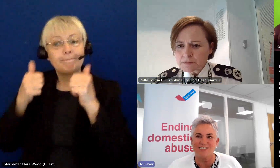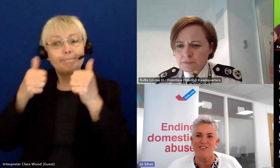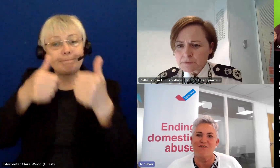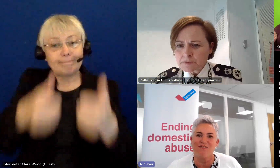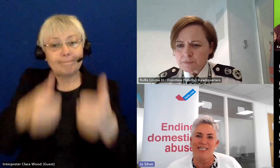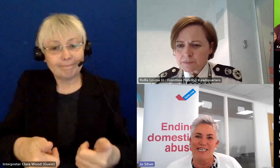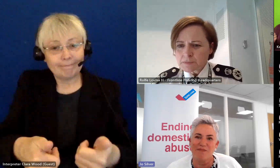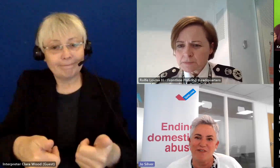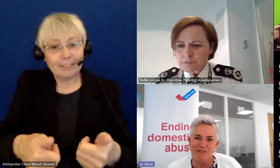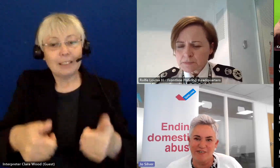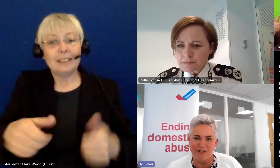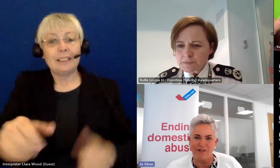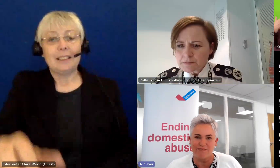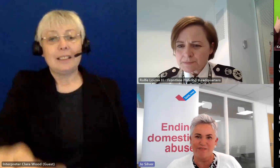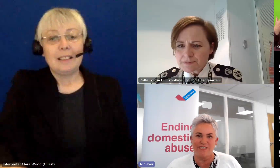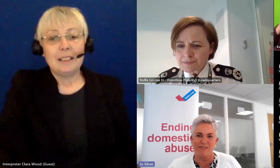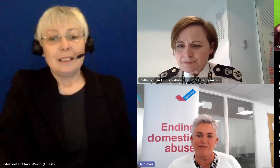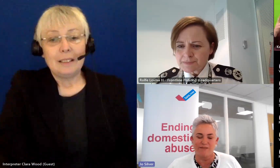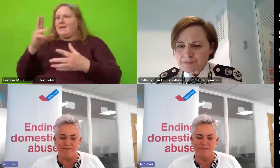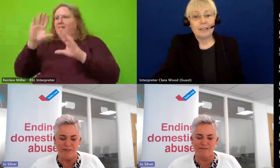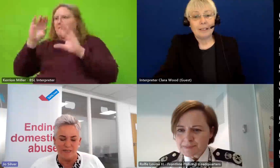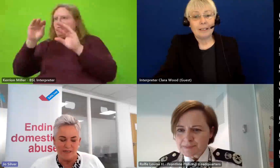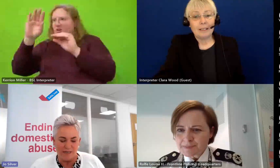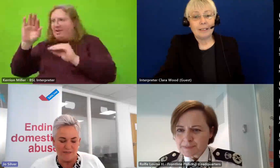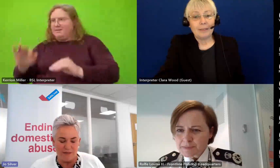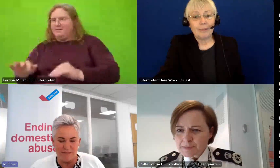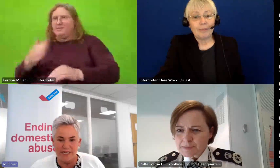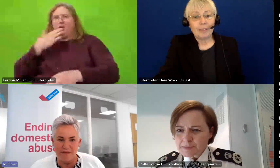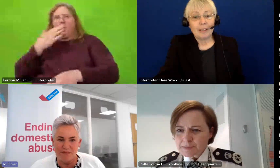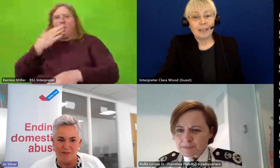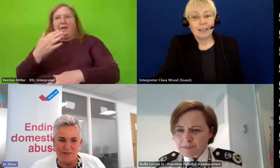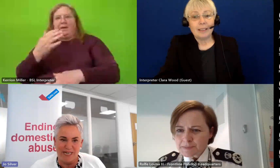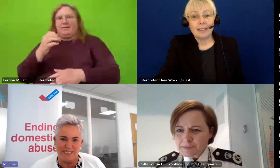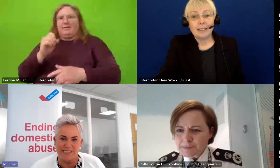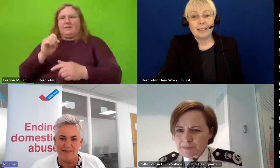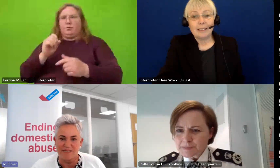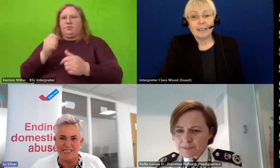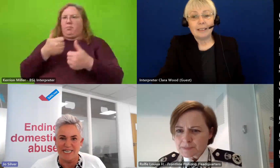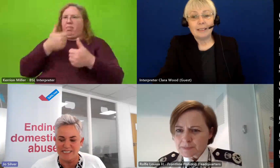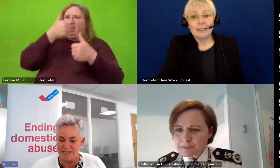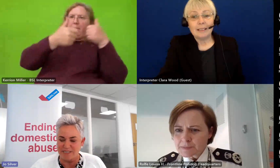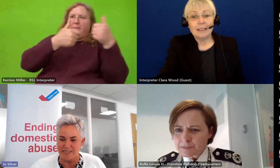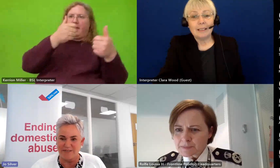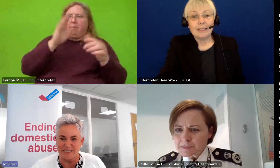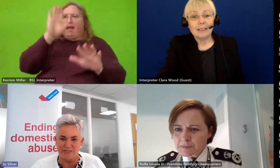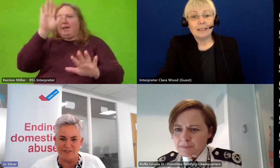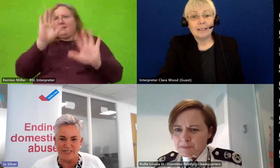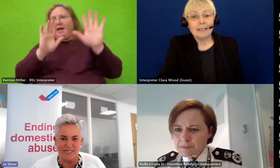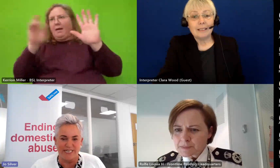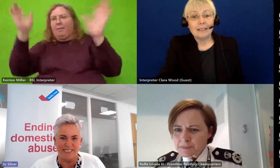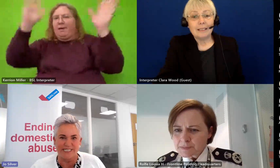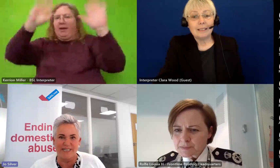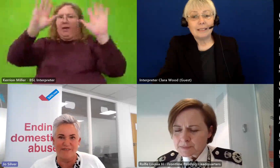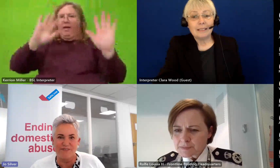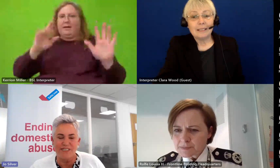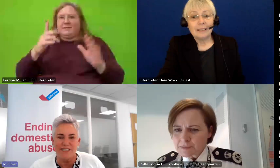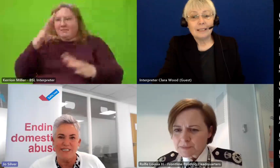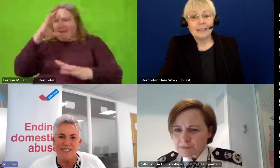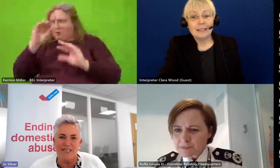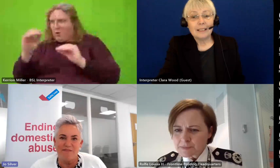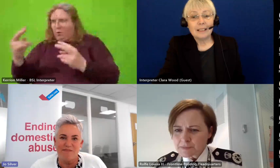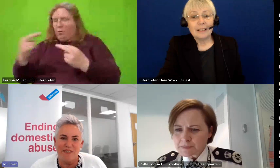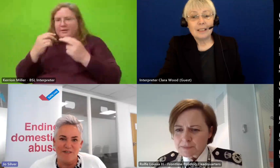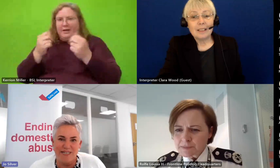to make us not feel like we're on our own, so some thumbs up or hands up, because it is a bit soul destroying looking at